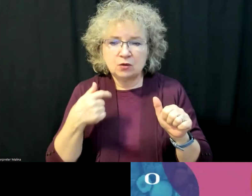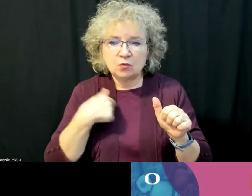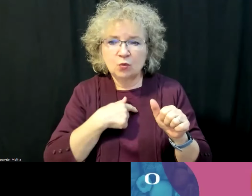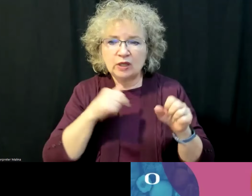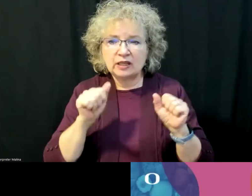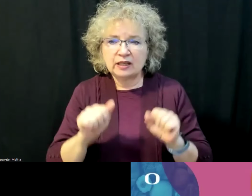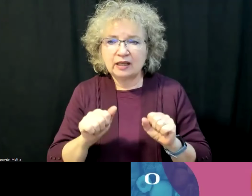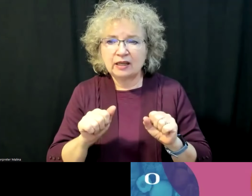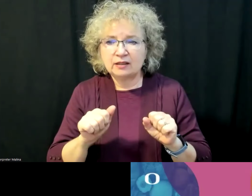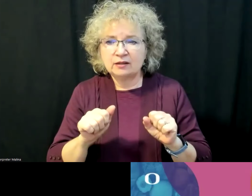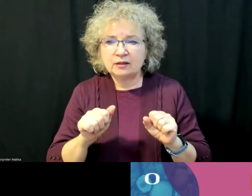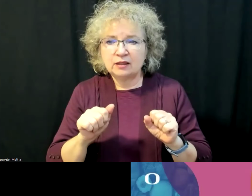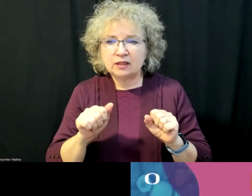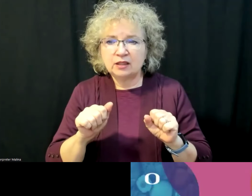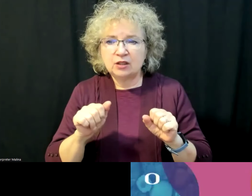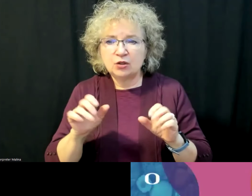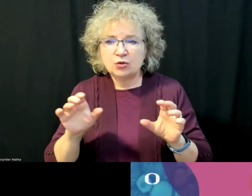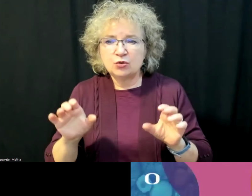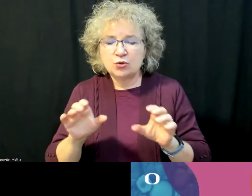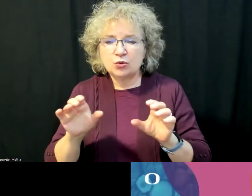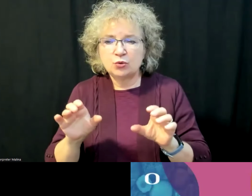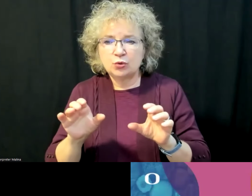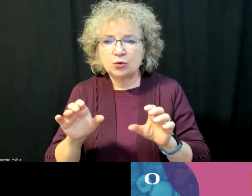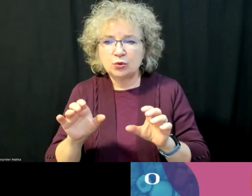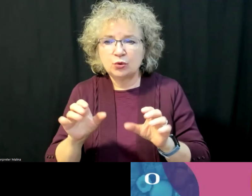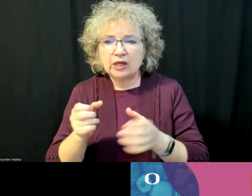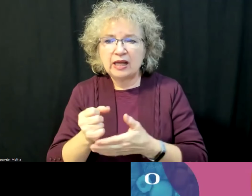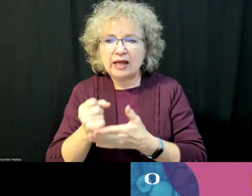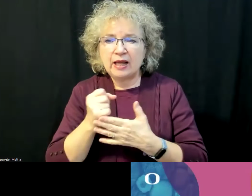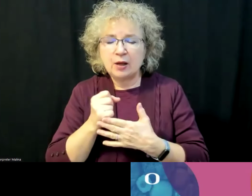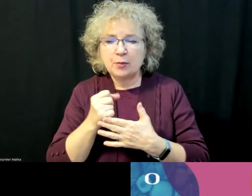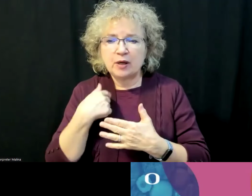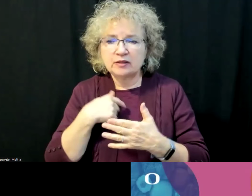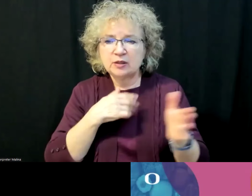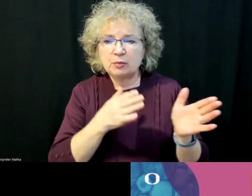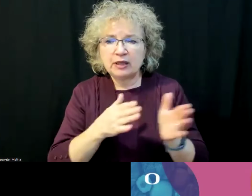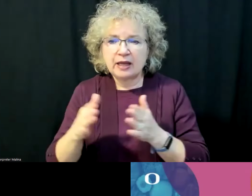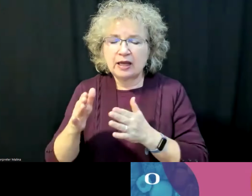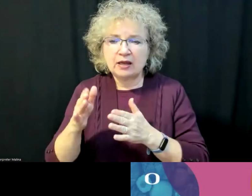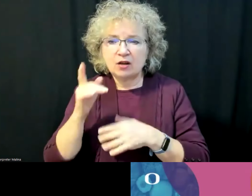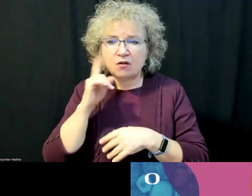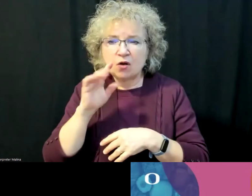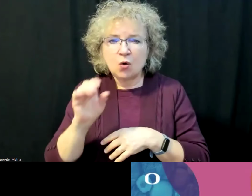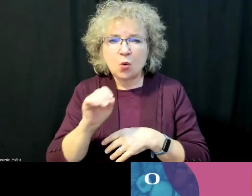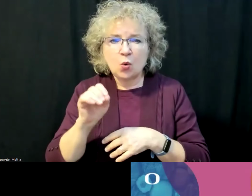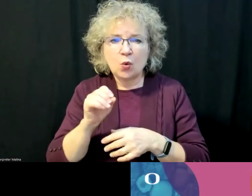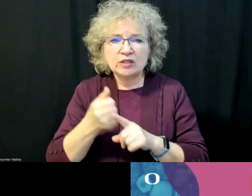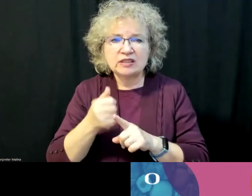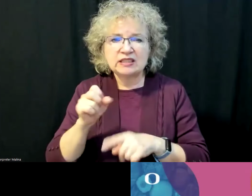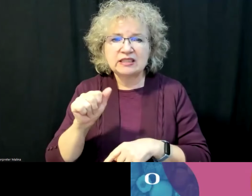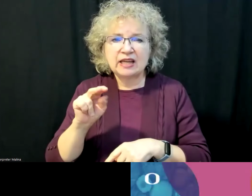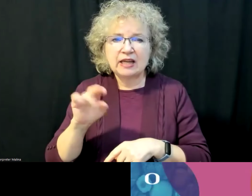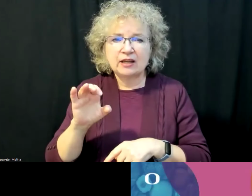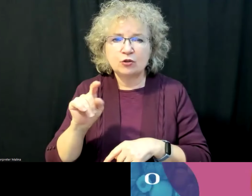plan for Oregon being something of a sanctuary. state and that it's